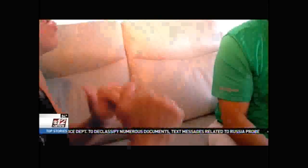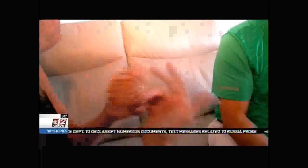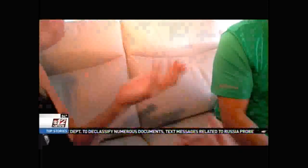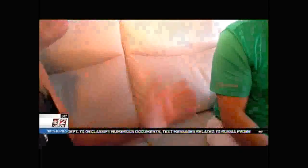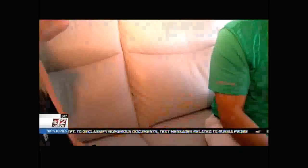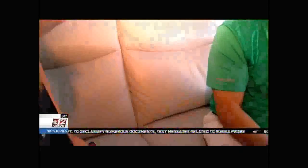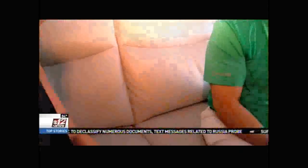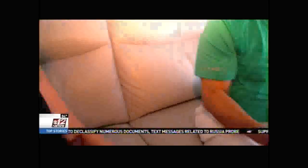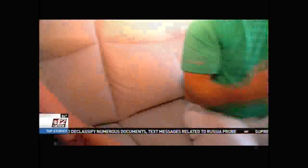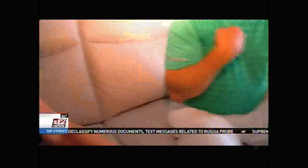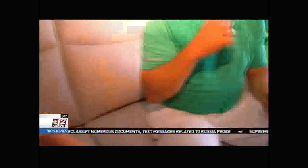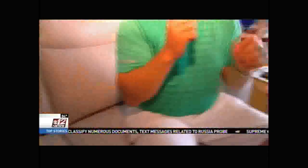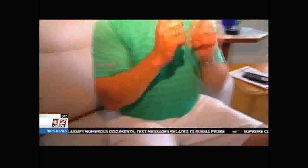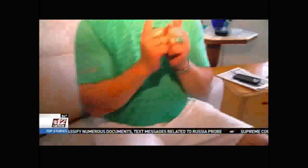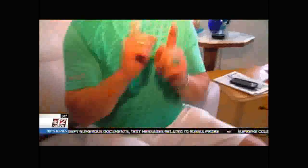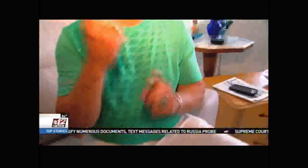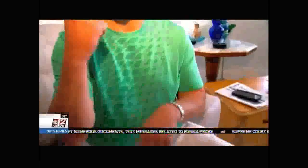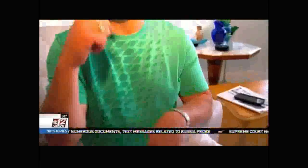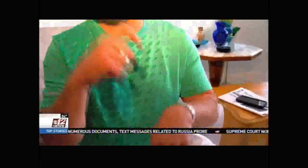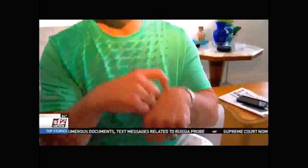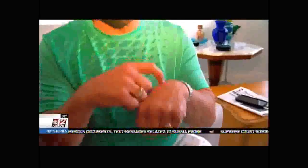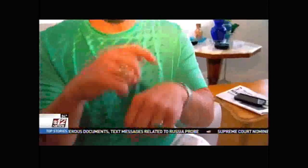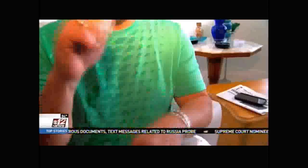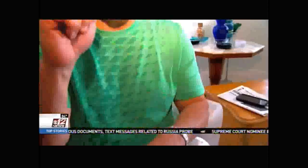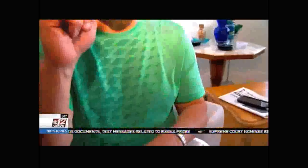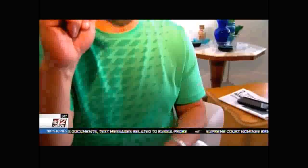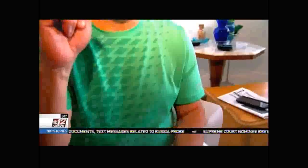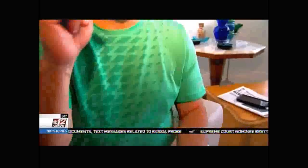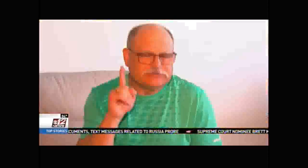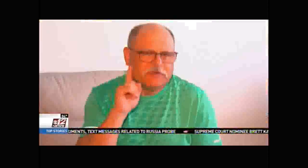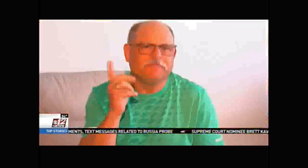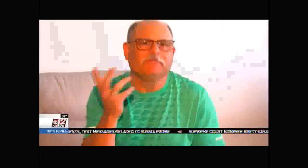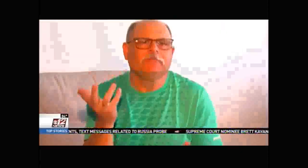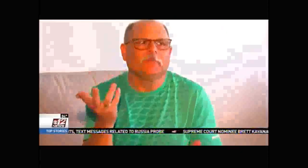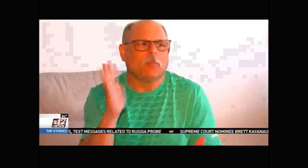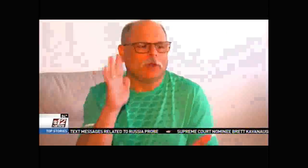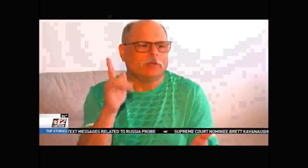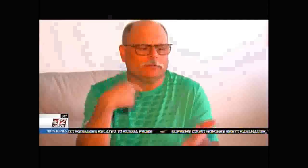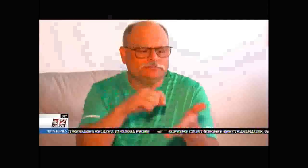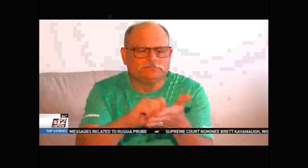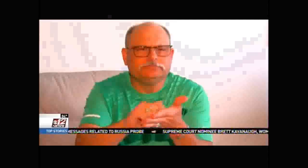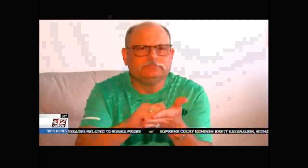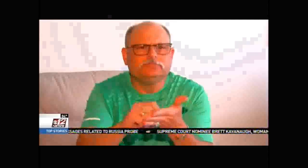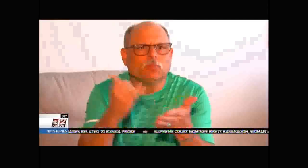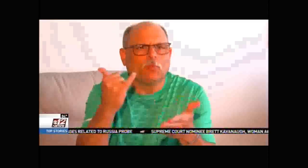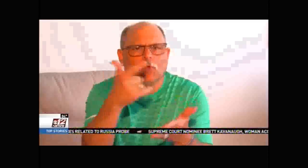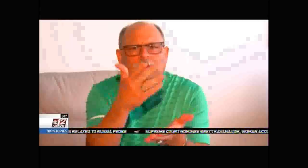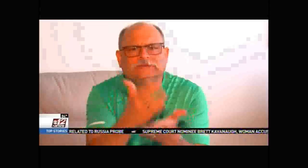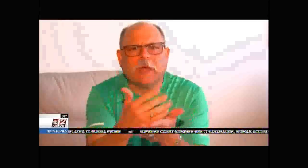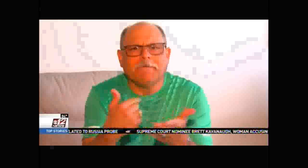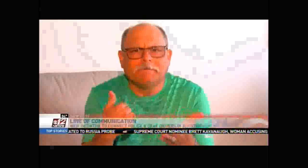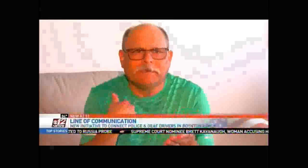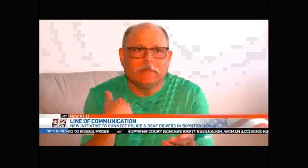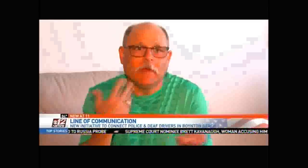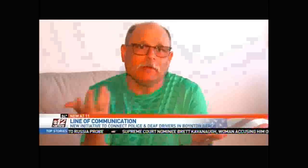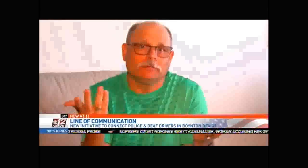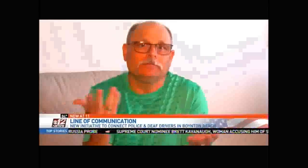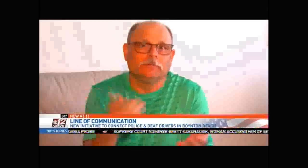language interpreter, Beth Wagmeister, explains what that was like for him. I just point to show that I'm deaf, and we write back and forth. I say, why do